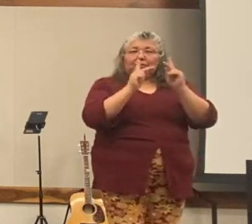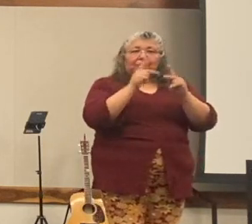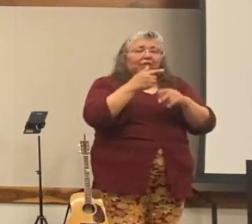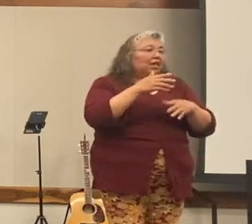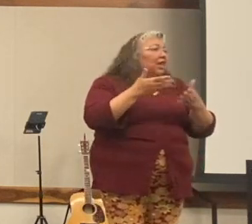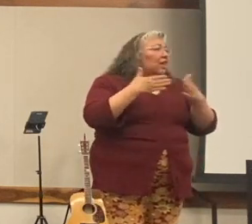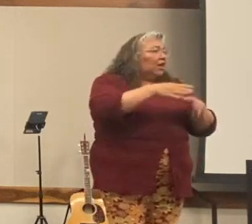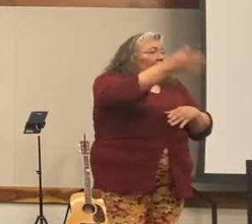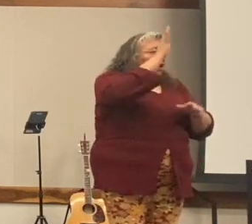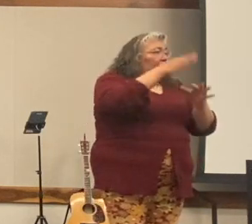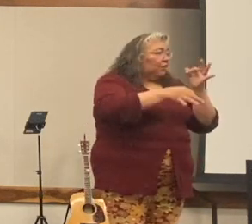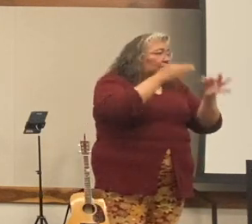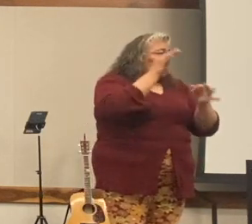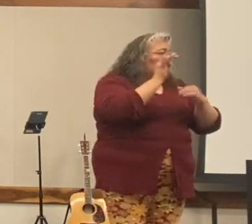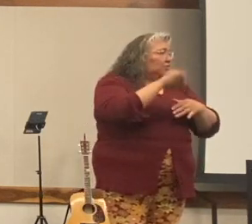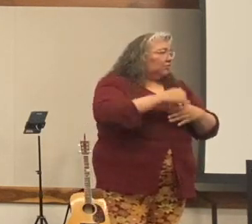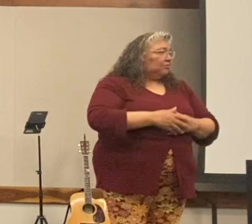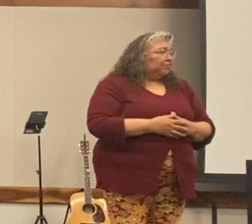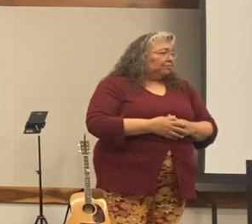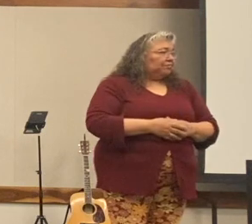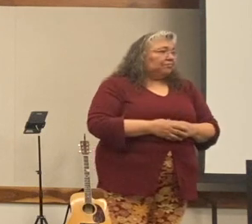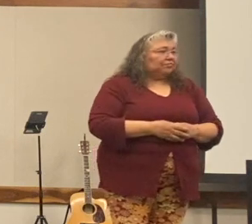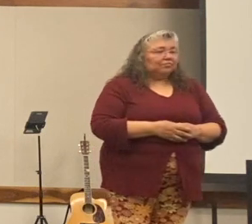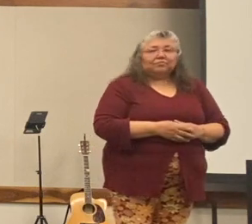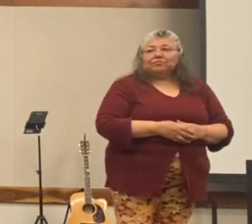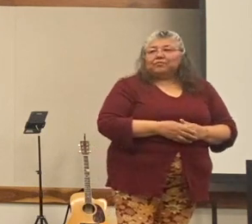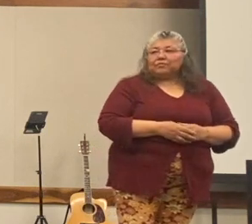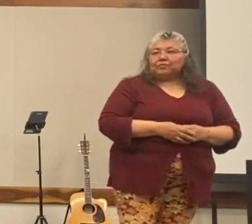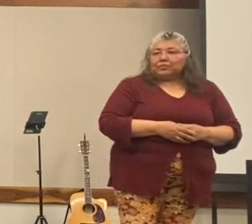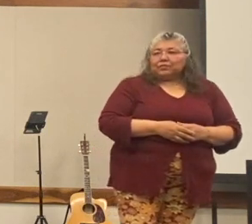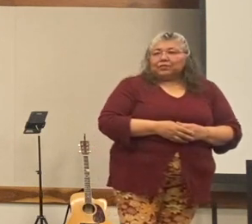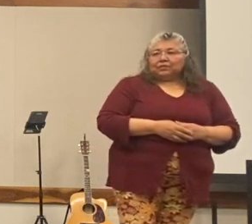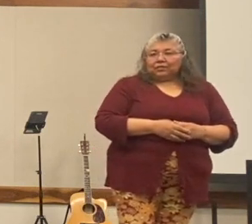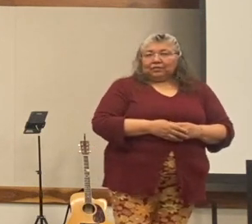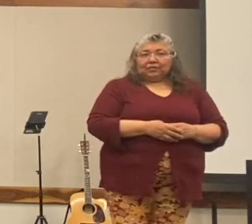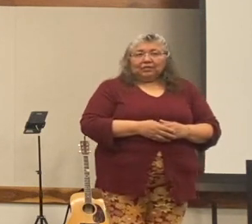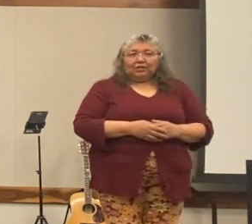let God be the judge of that. Let God be the judge of that.